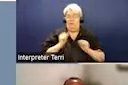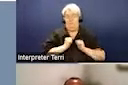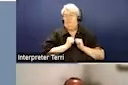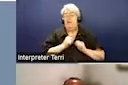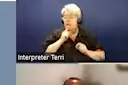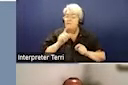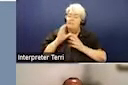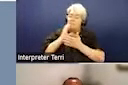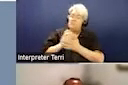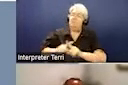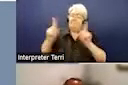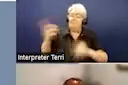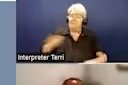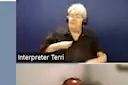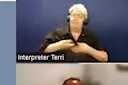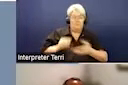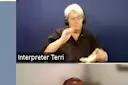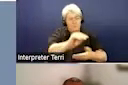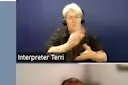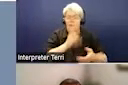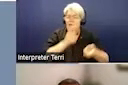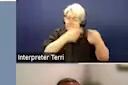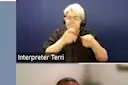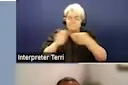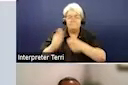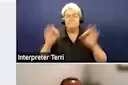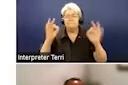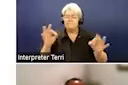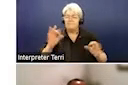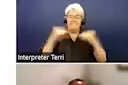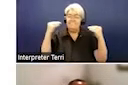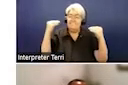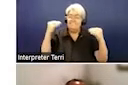another picture and we'll upload that as well. Next slide, please.